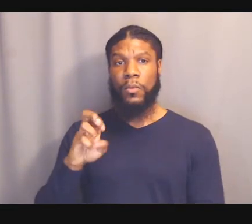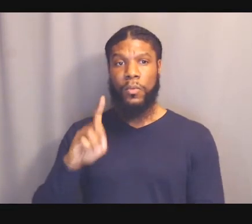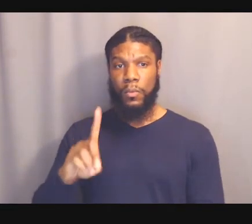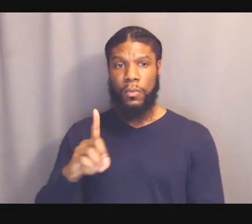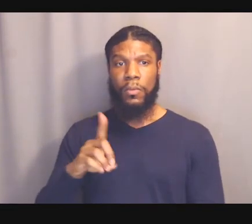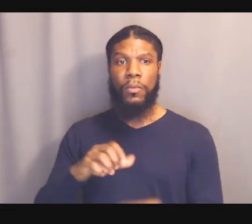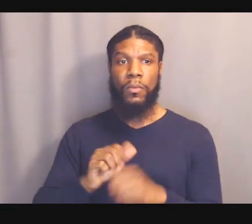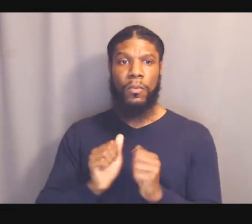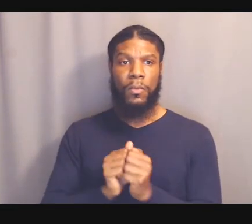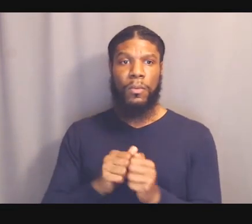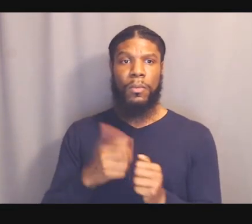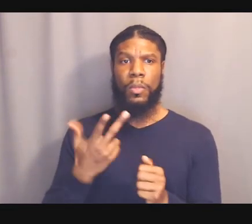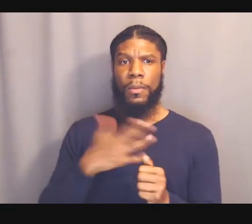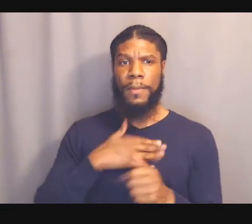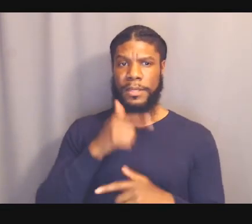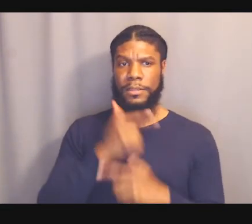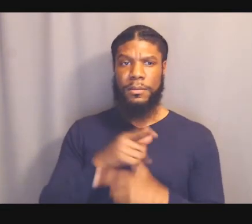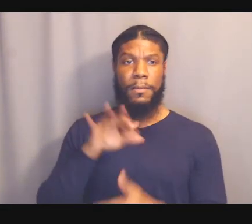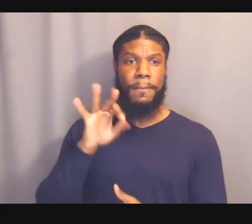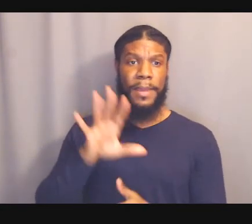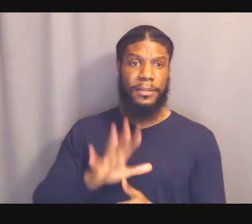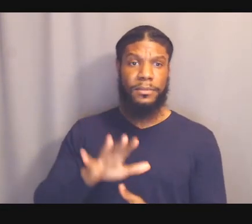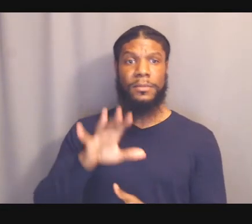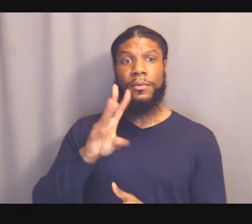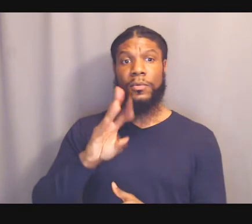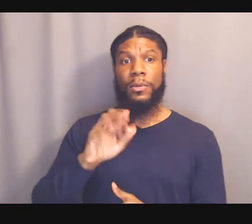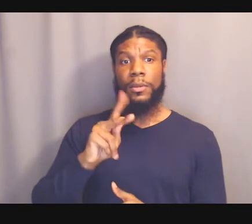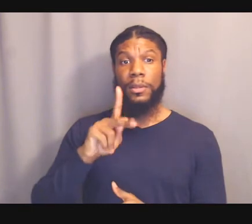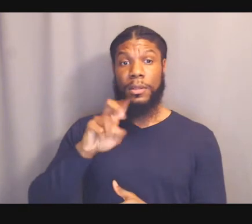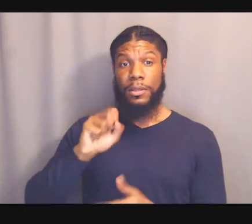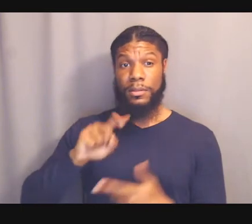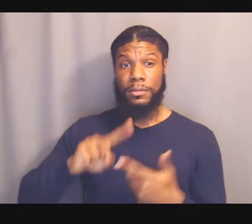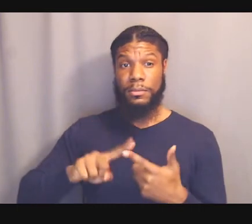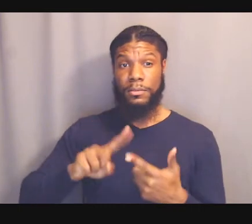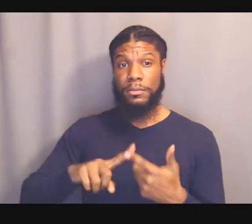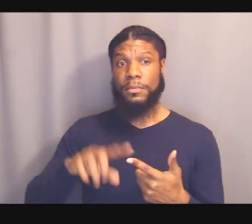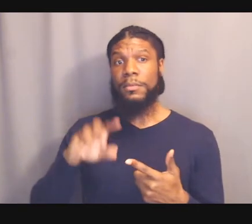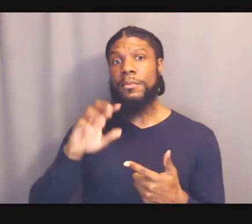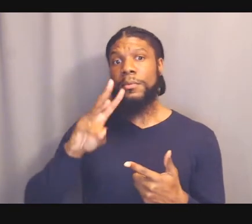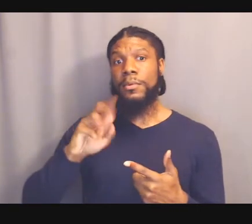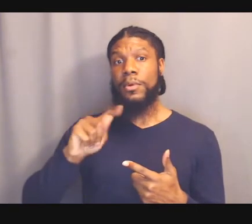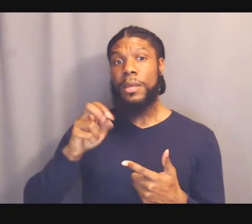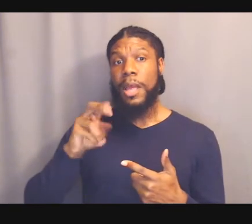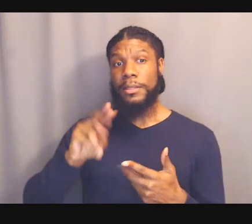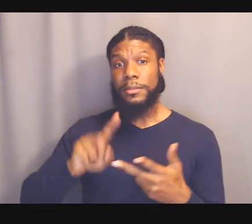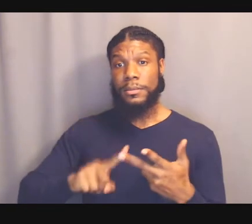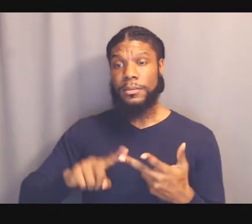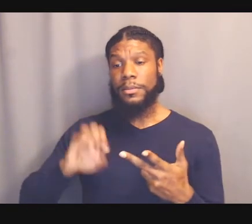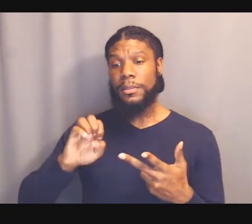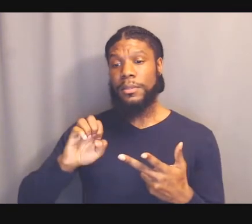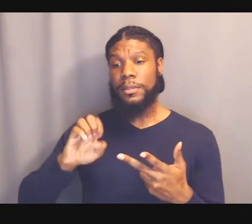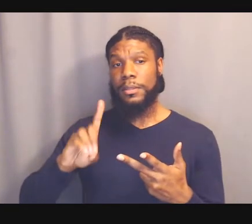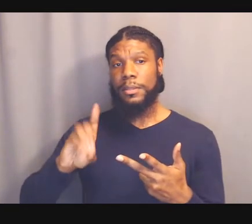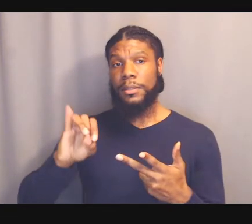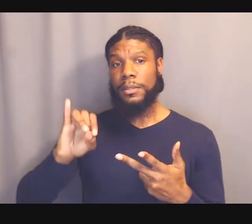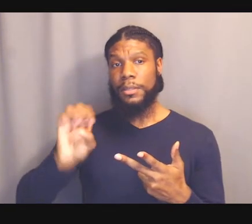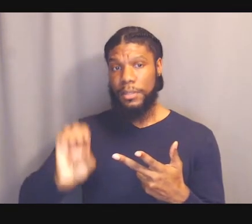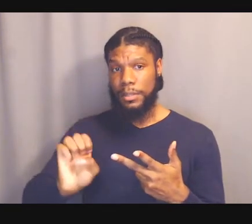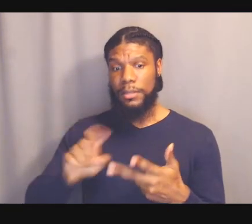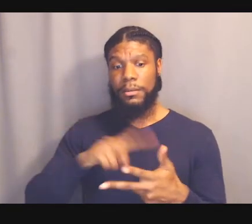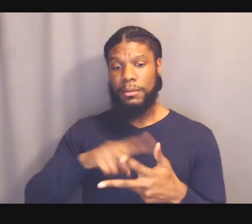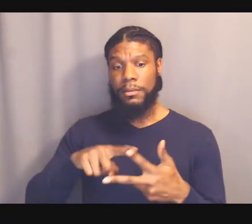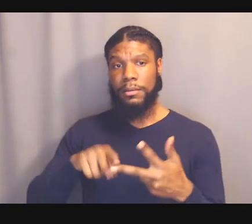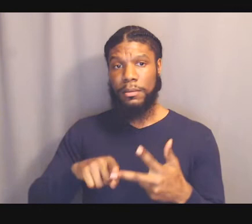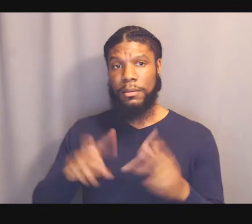Yania Wilkins, Dr. Nikita Garris Watson, and Dr. Jamie Eady. It's going to be wrestling